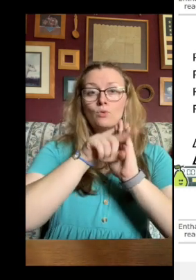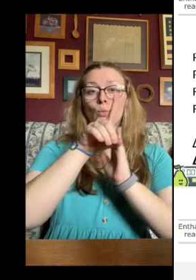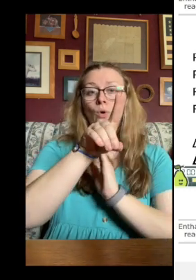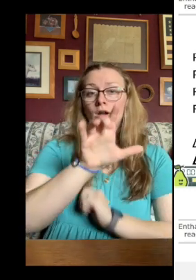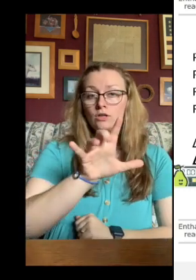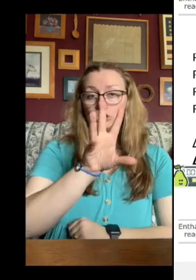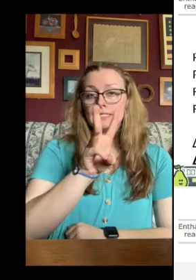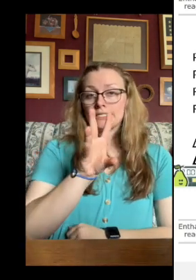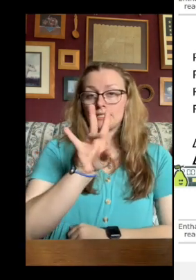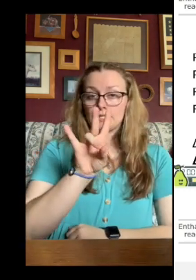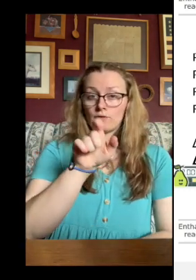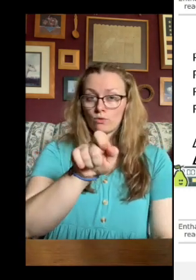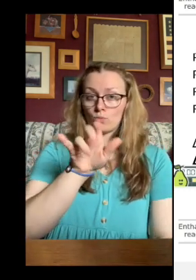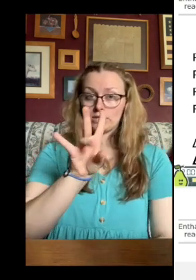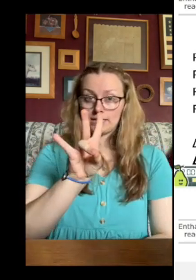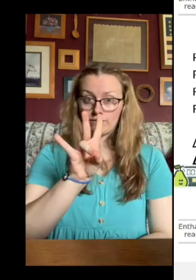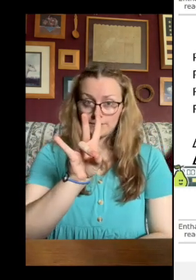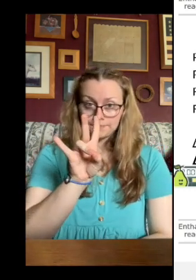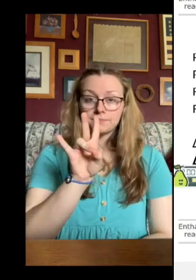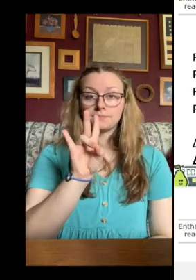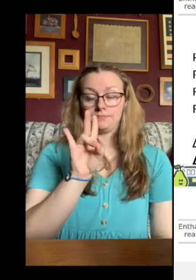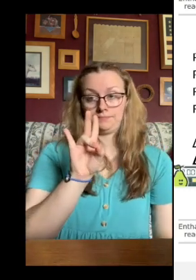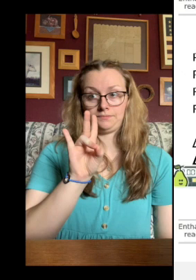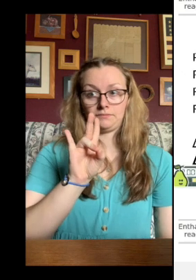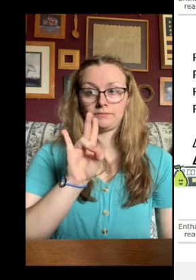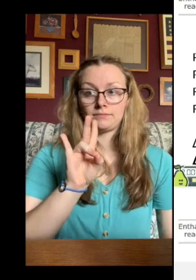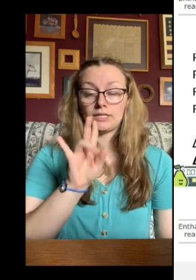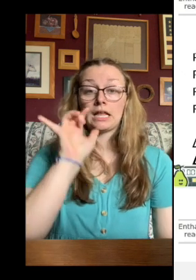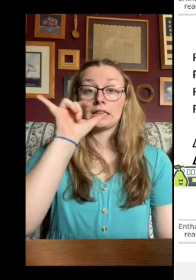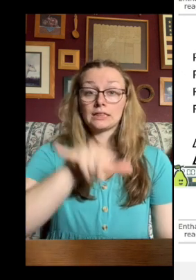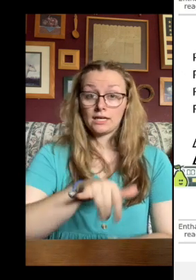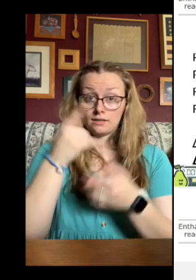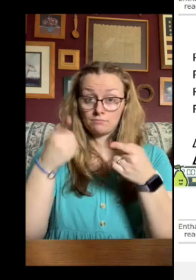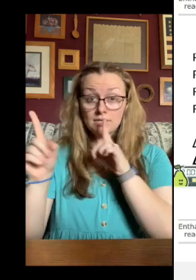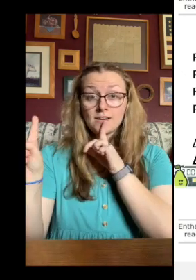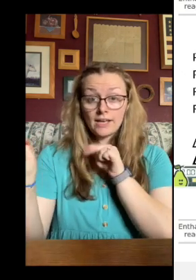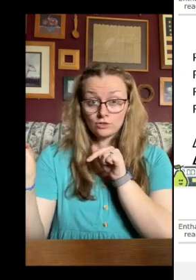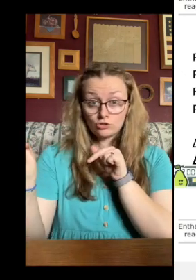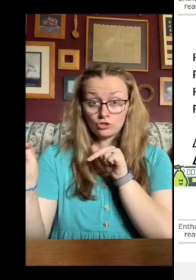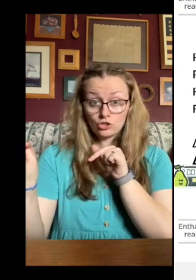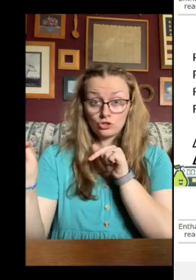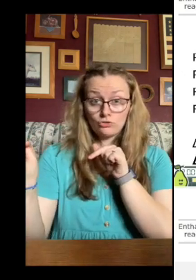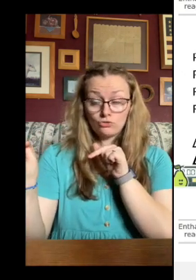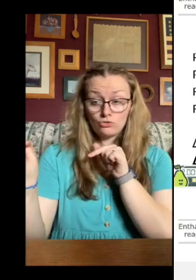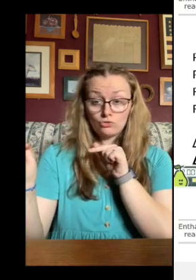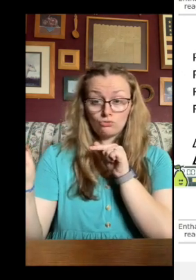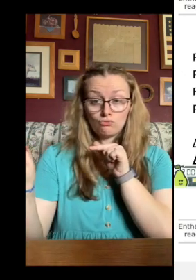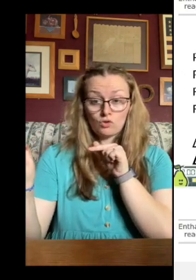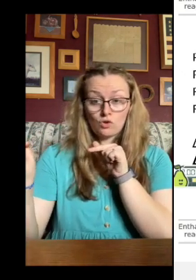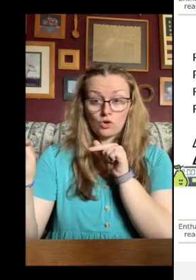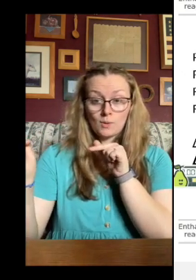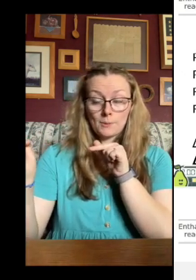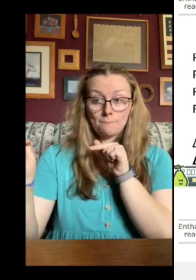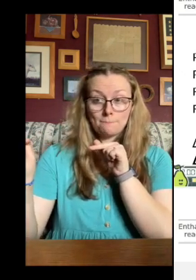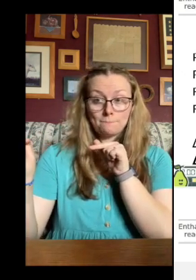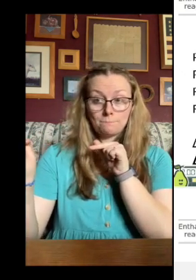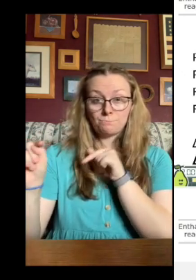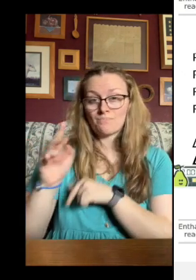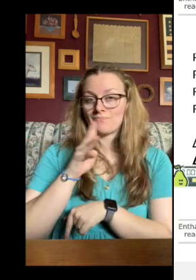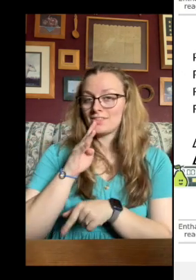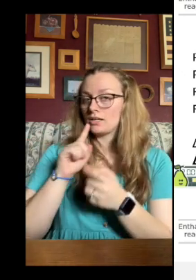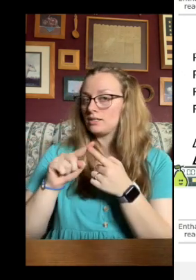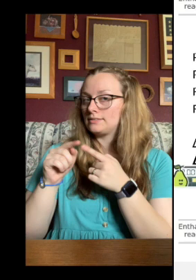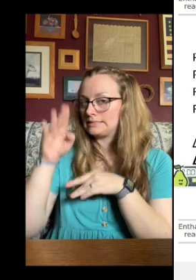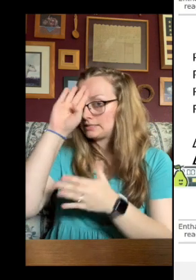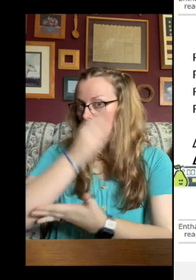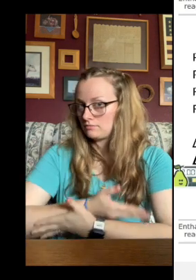167.7. That gives me, you put that down right now, son. Put the tray table down.